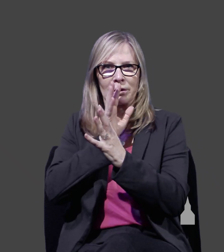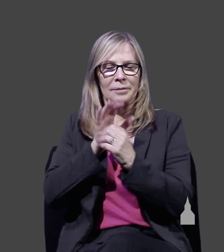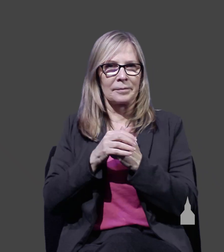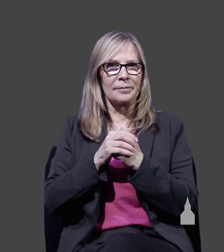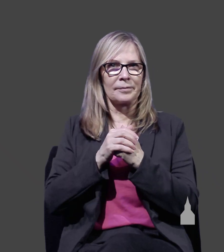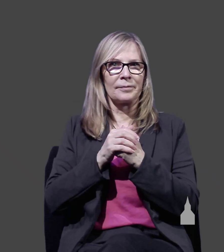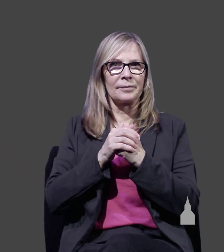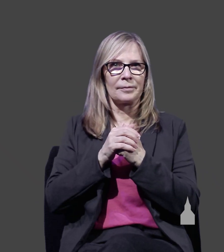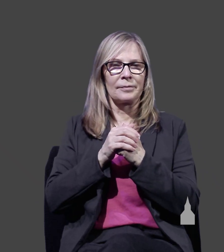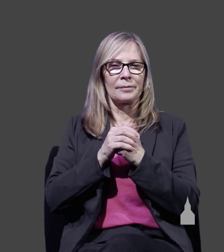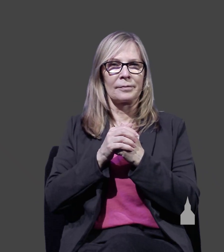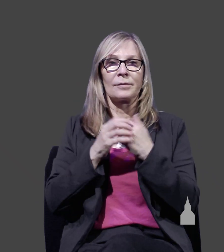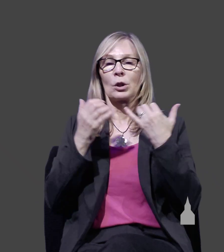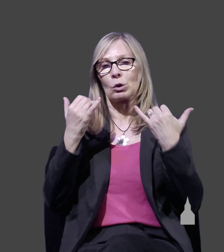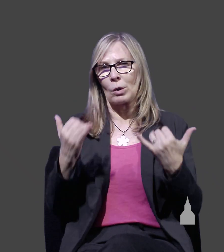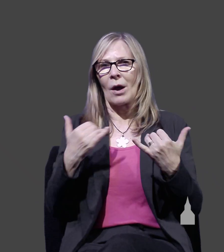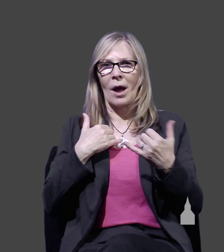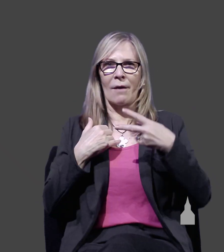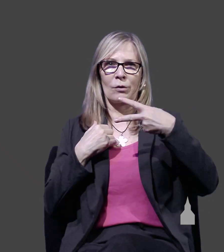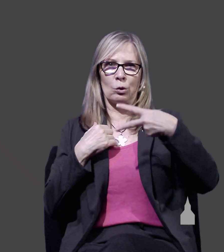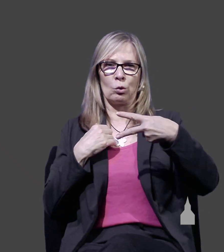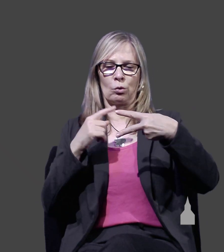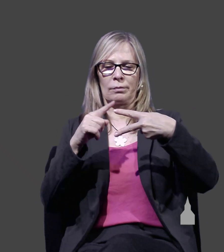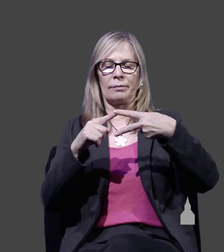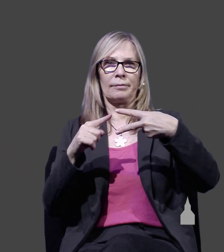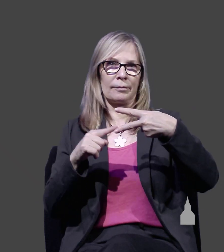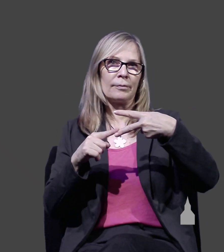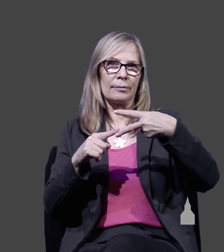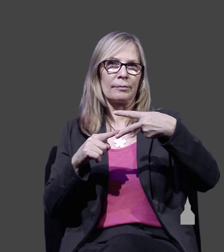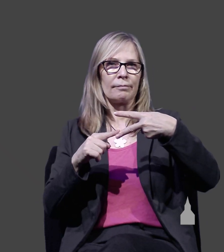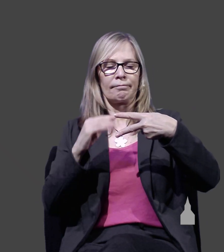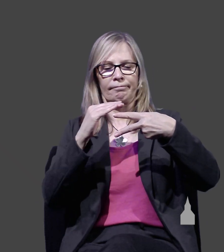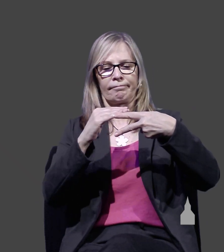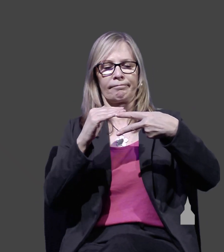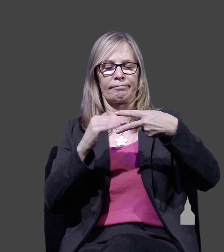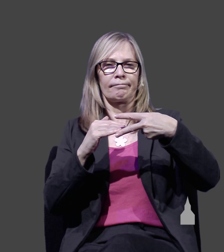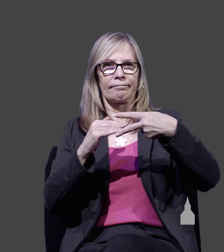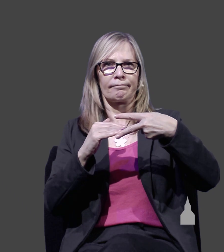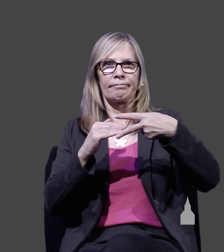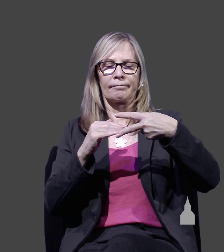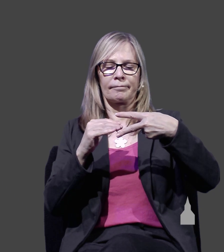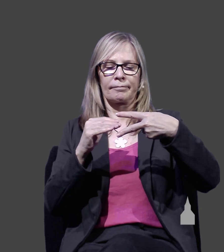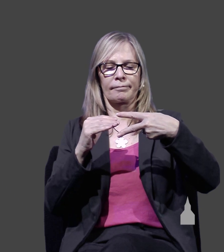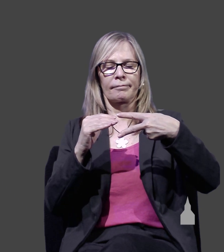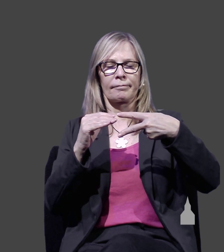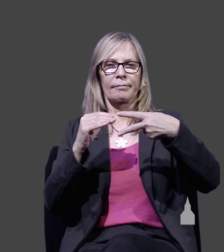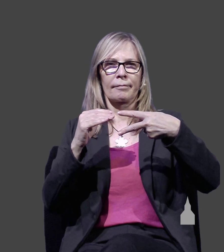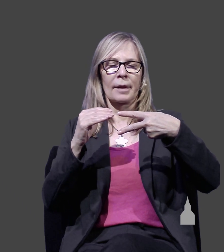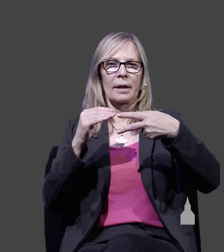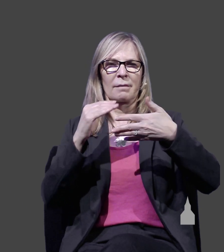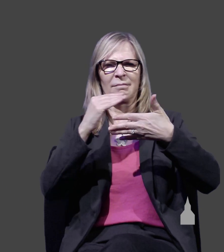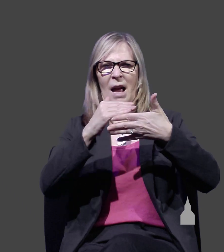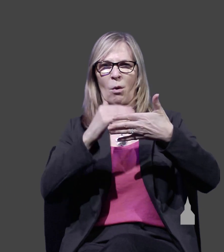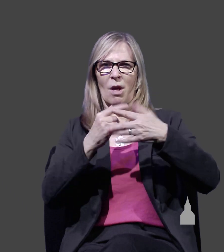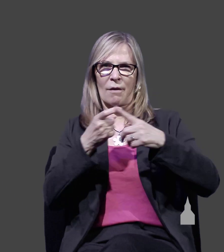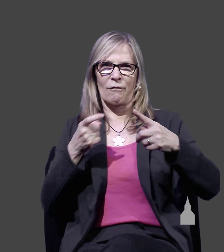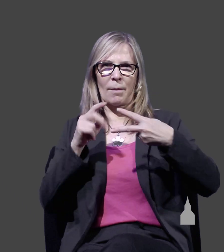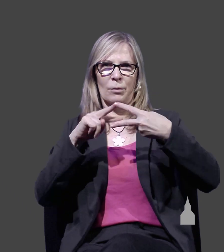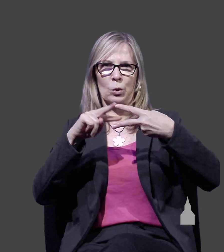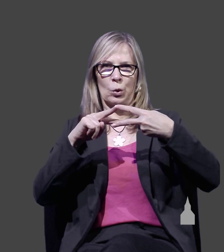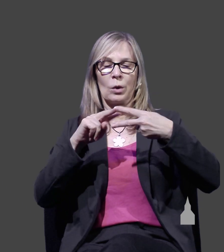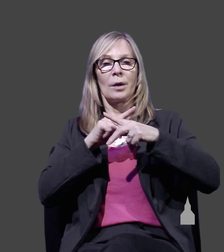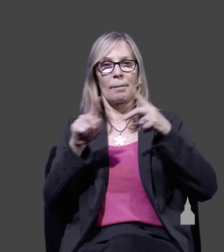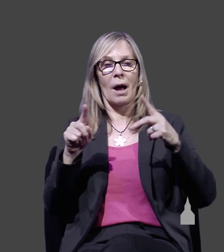So I've broken this down. There's two verses. The outline naturally flows from those two verses. But I'm going to read